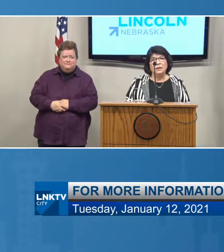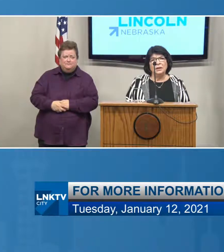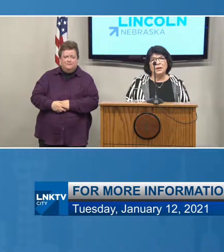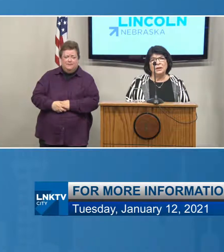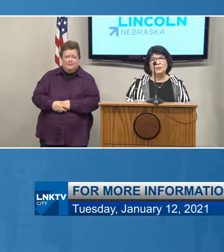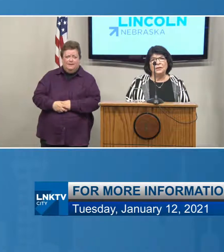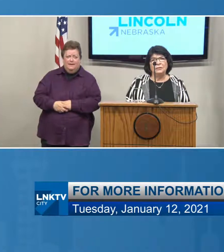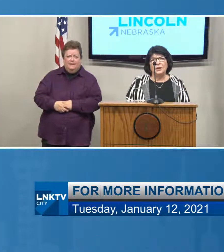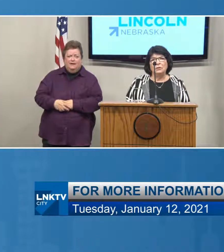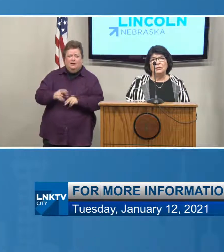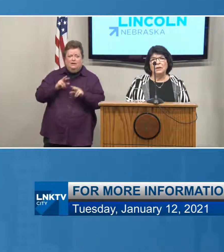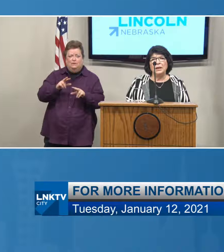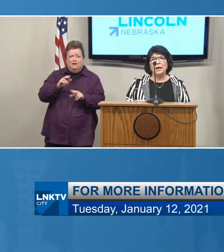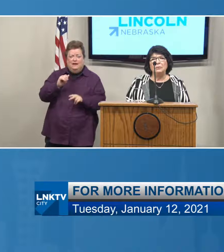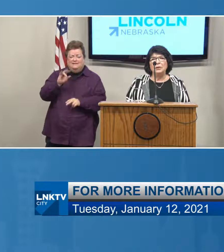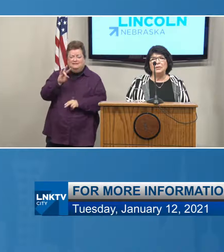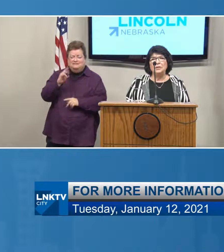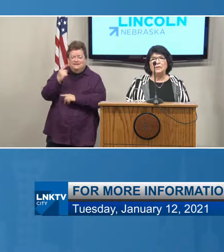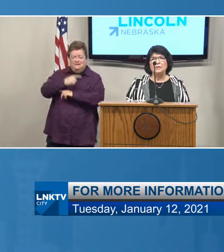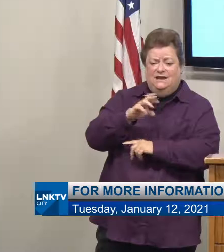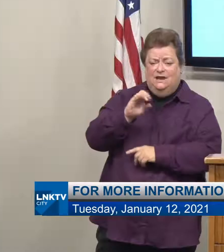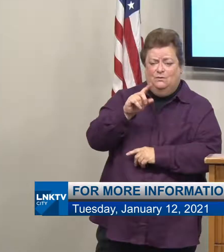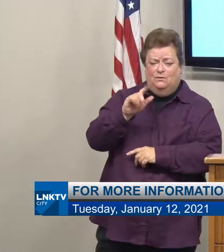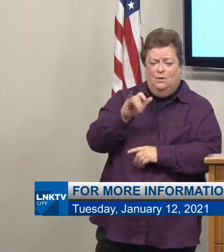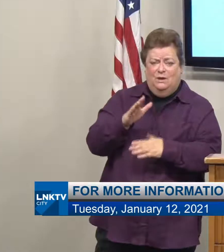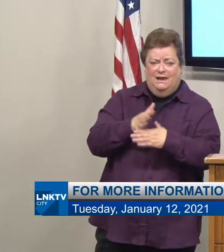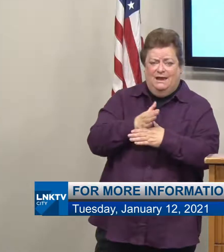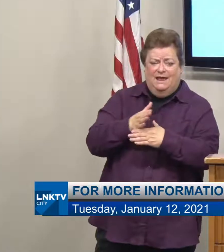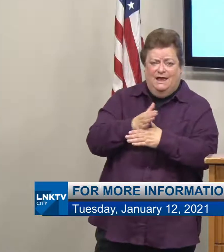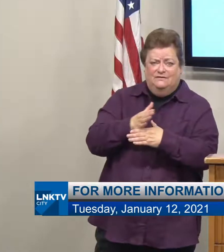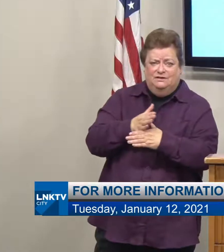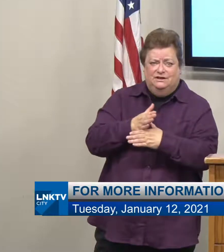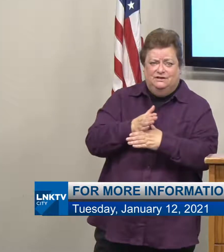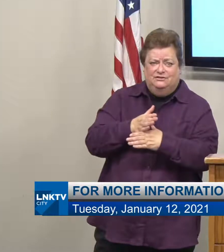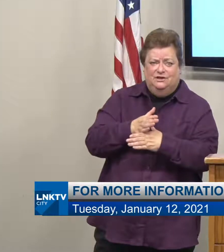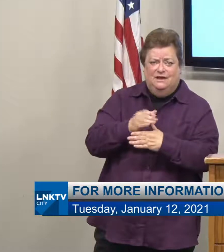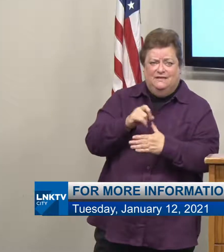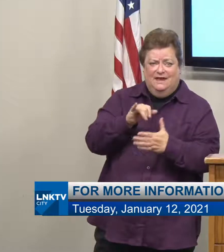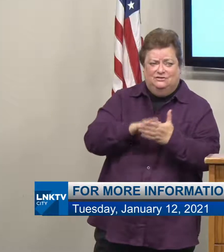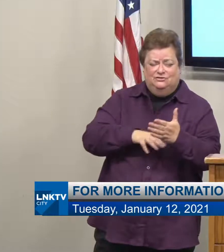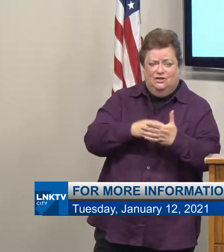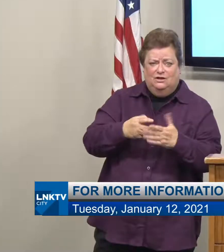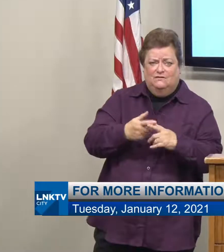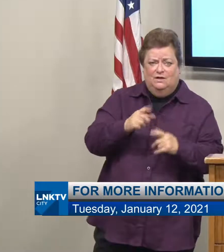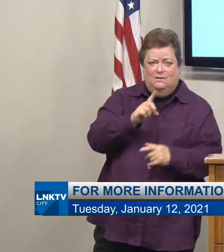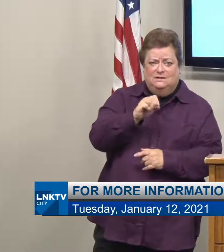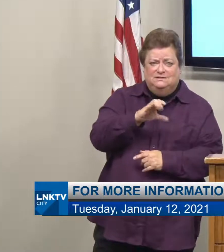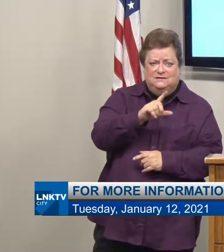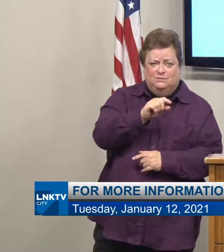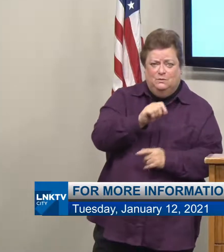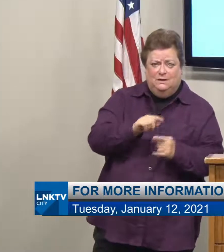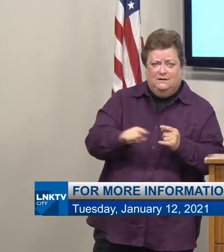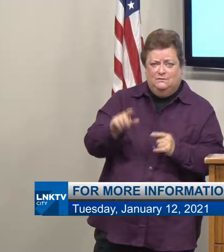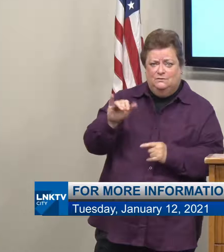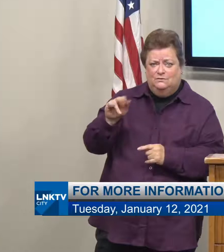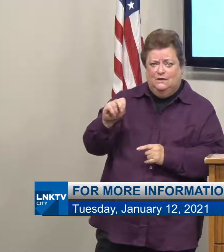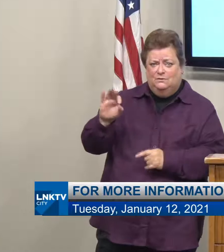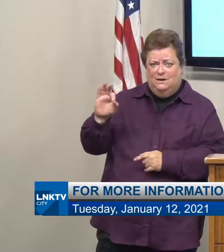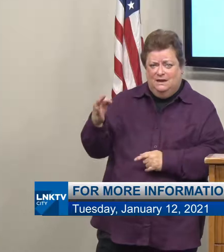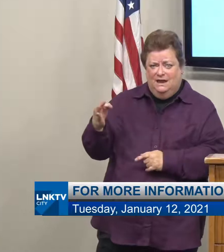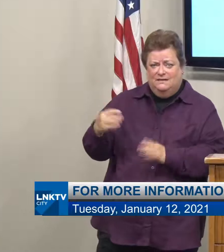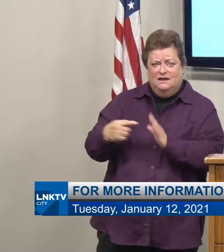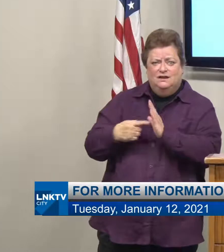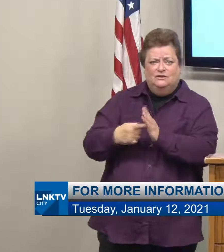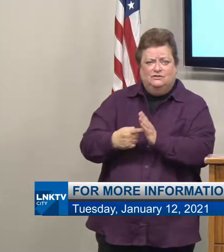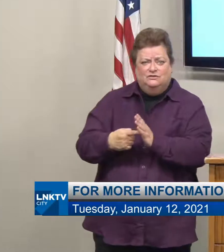And then looking at our 7-day rolling average, the 7-day rolling average chart from December 20th to January 9th shows